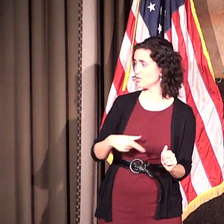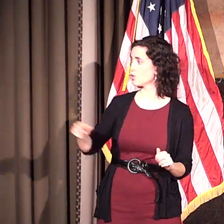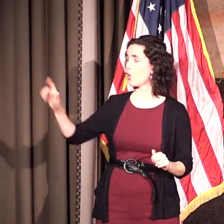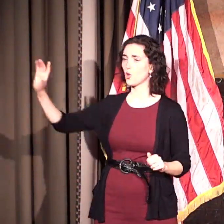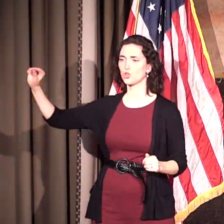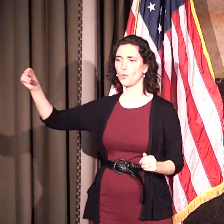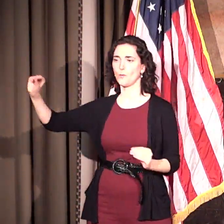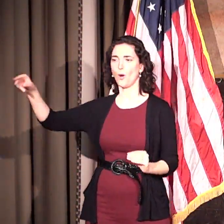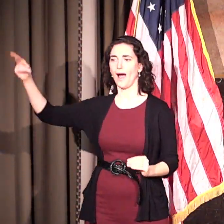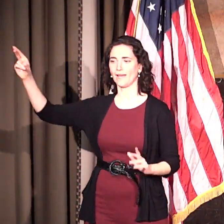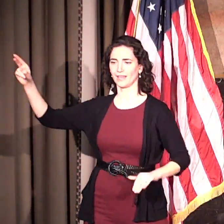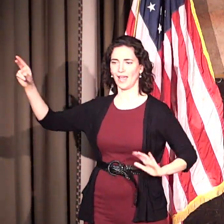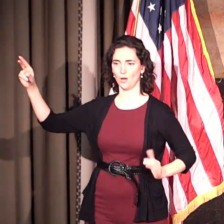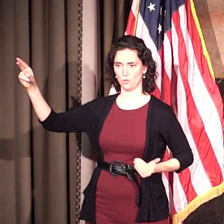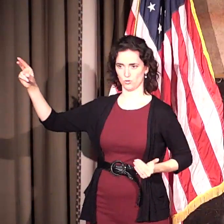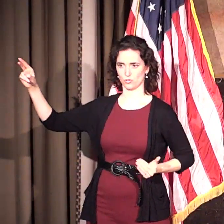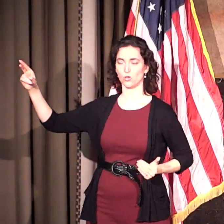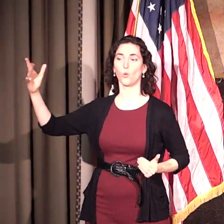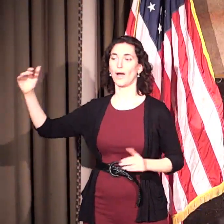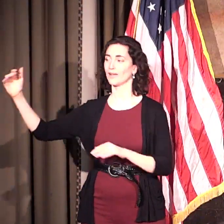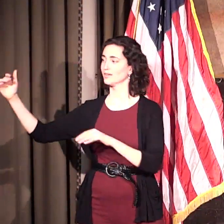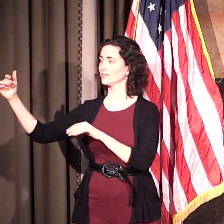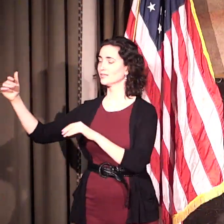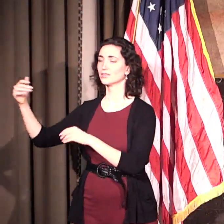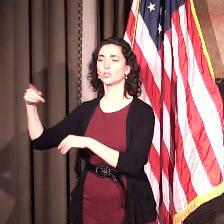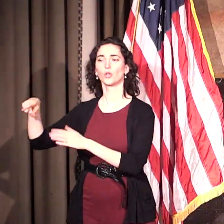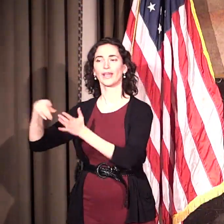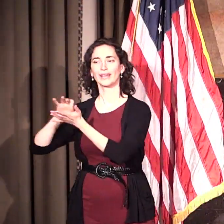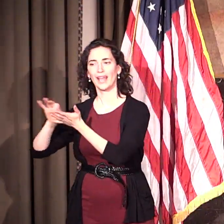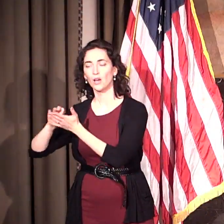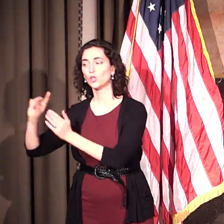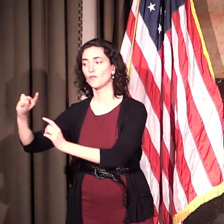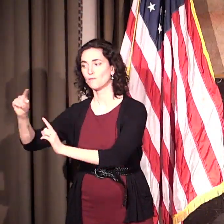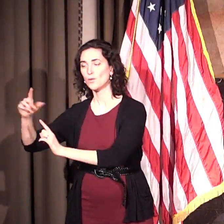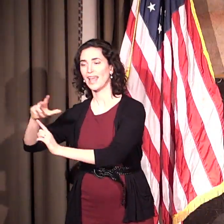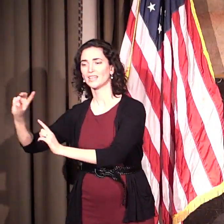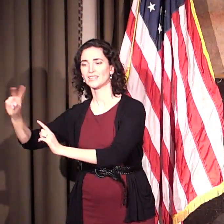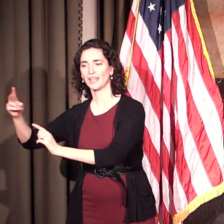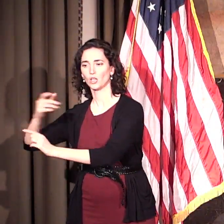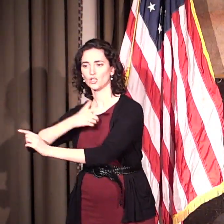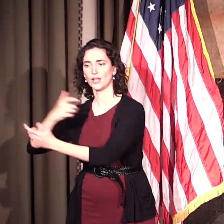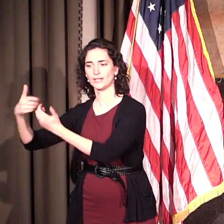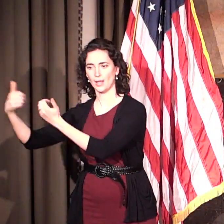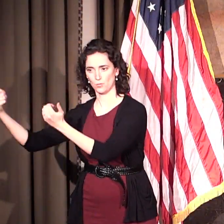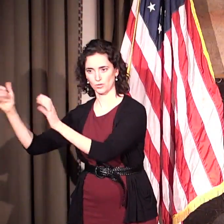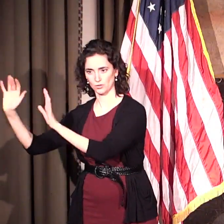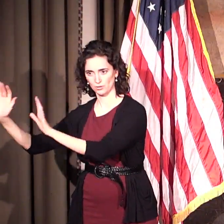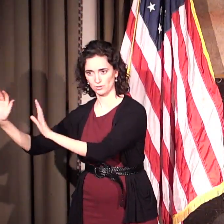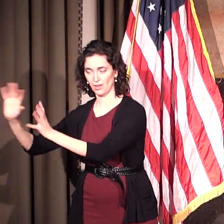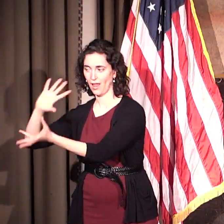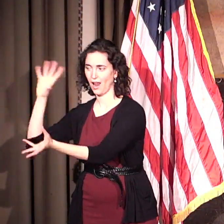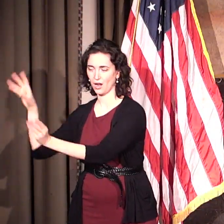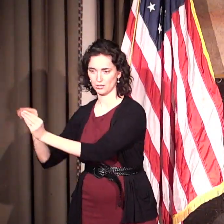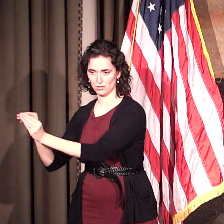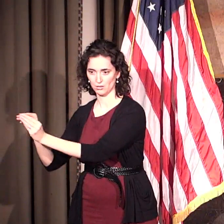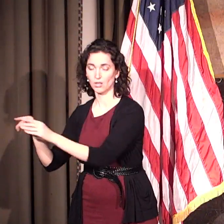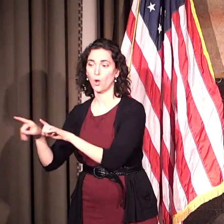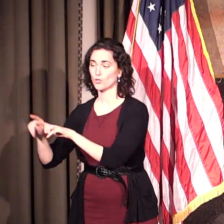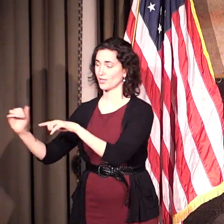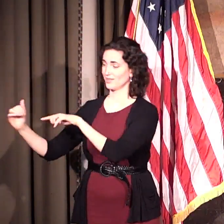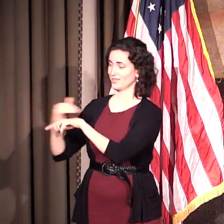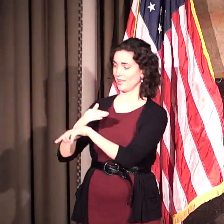CDC tracker. That's really what it's happening. They're showing both first and second doses, and with a little bit of a lag on